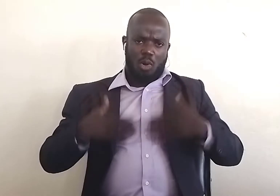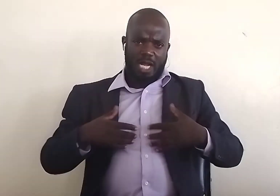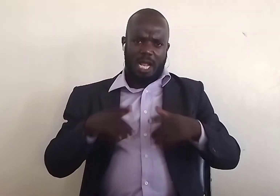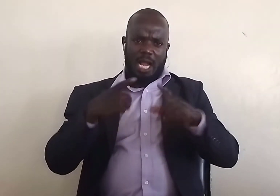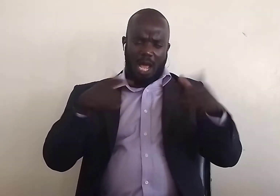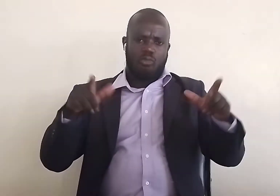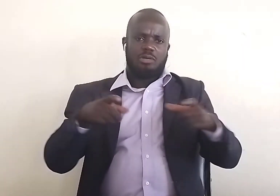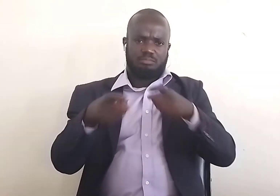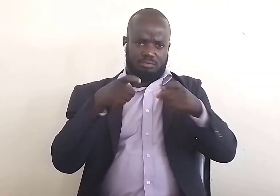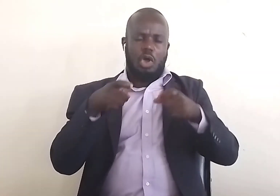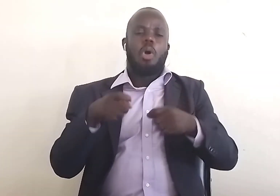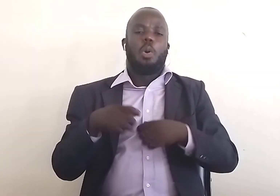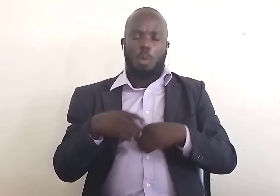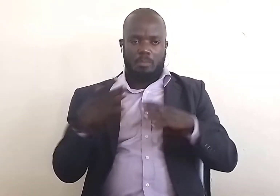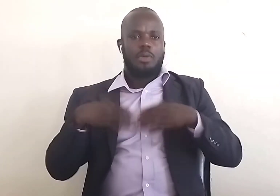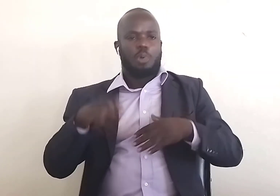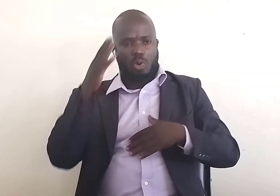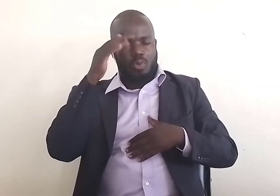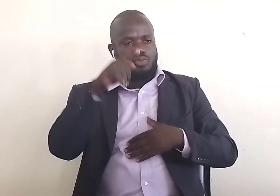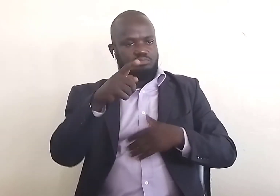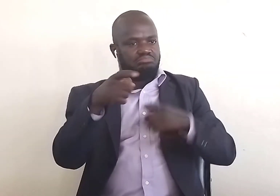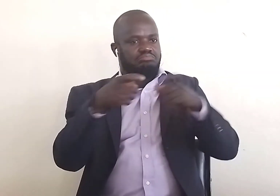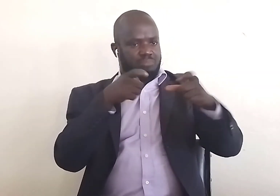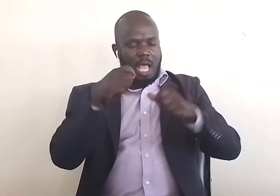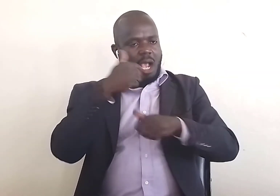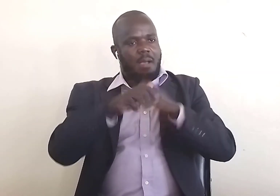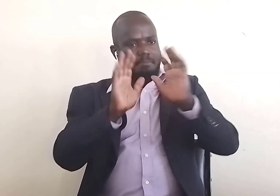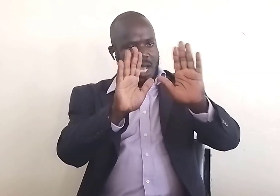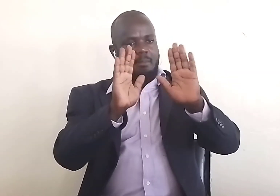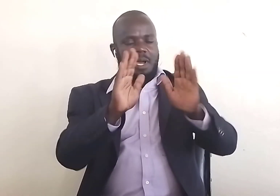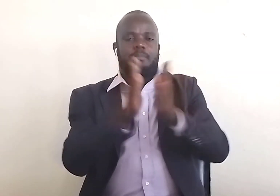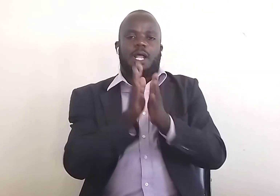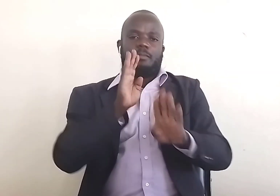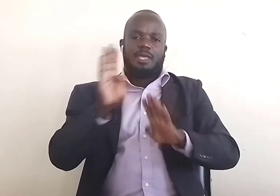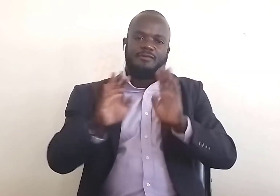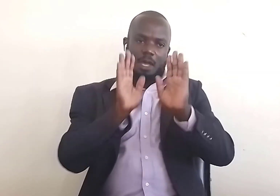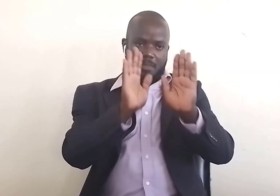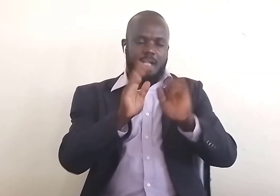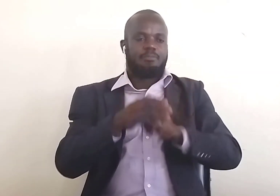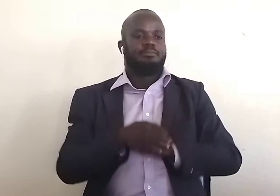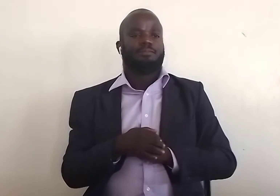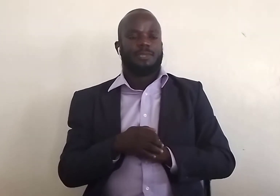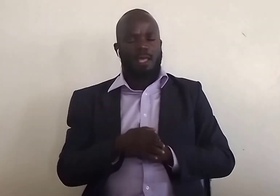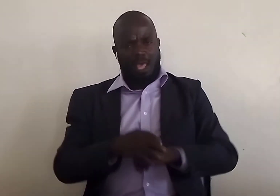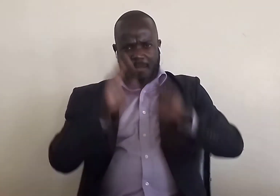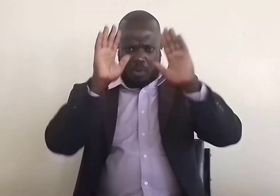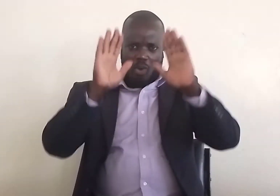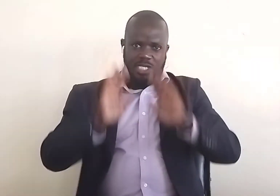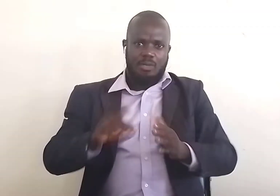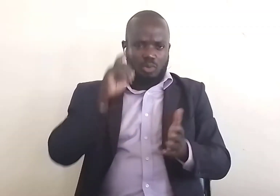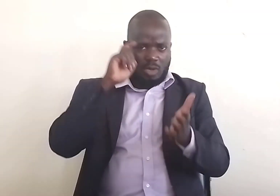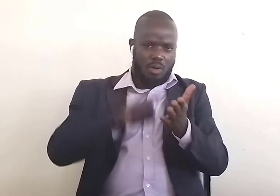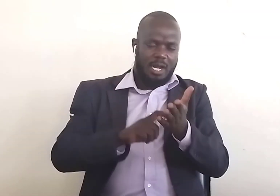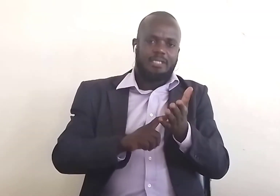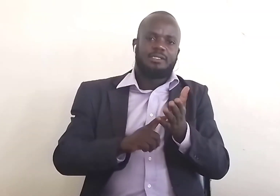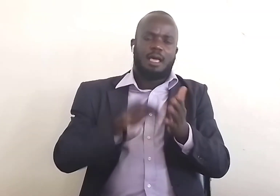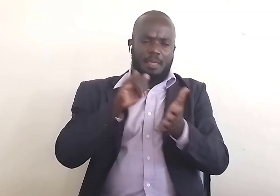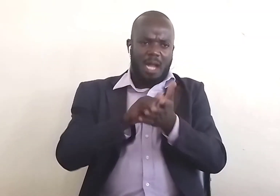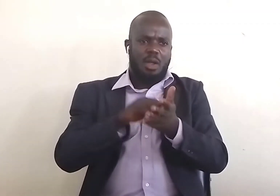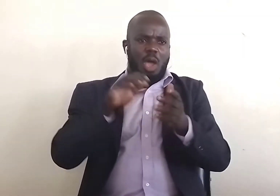you'll become known as a person who is in control of your actions and behavior. It's important to recognize destructive body language